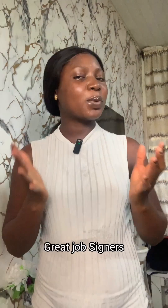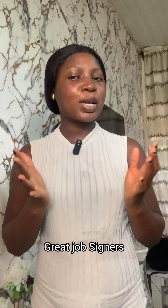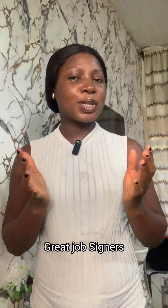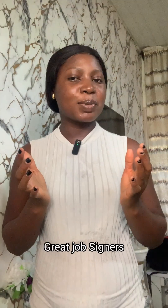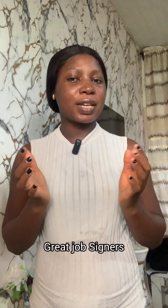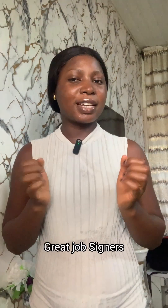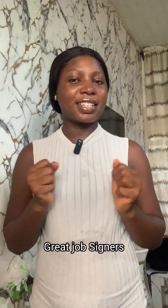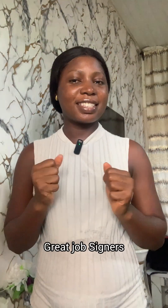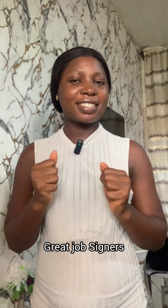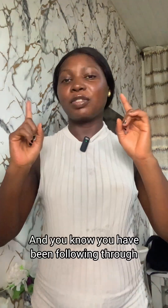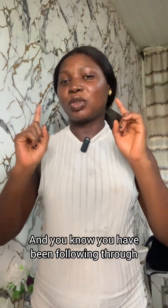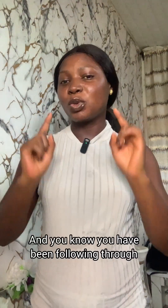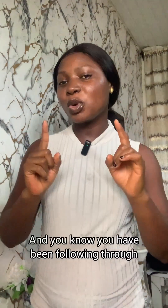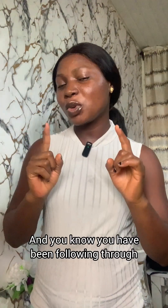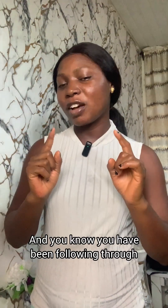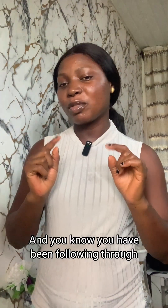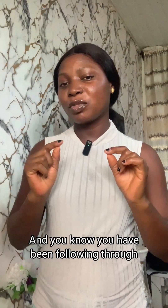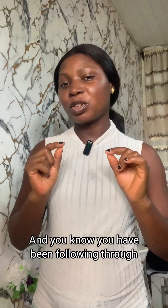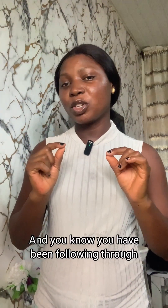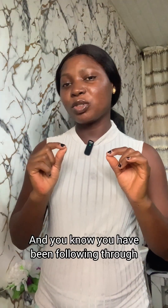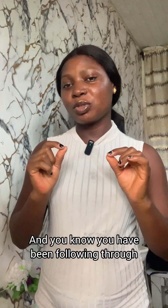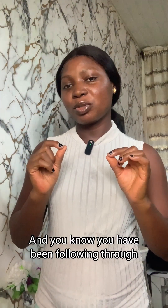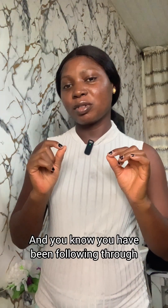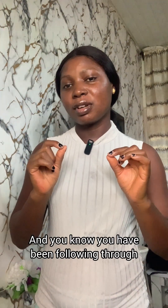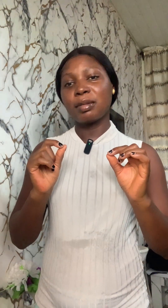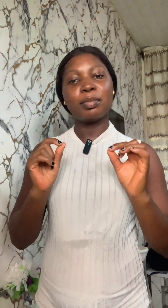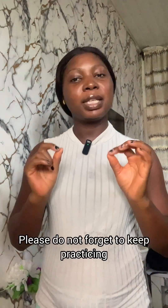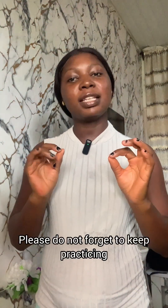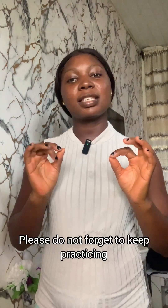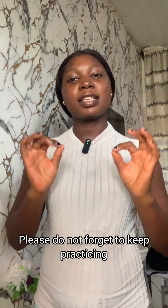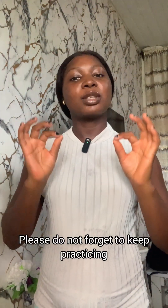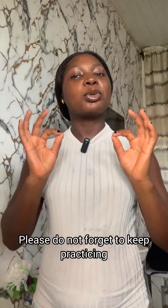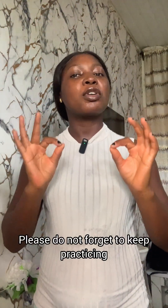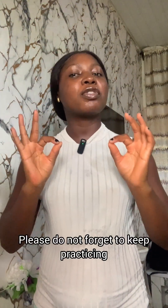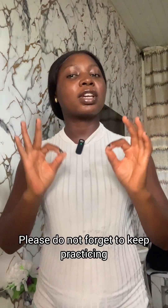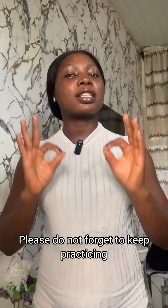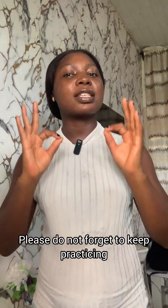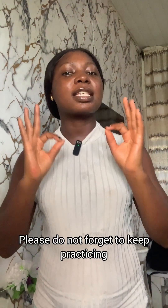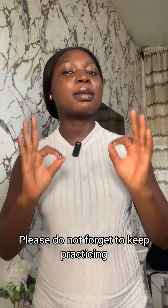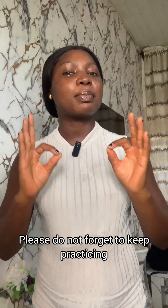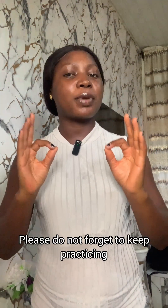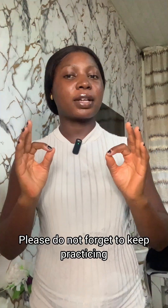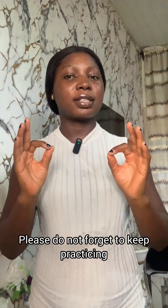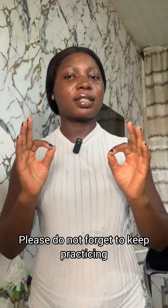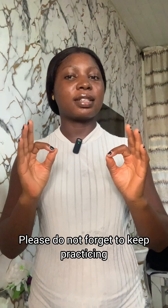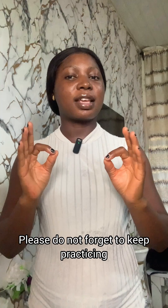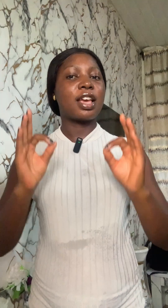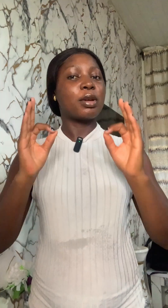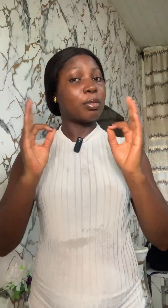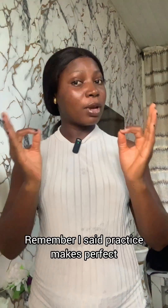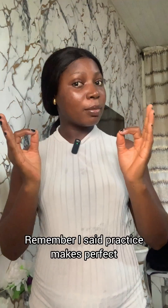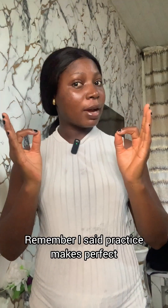Great job, signers. If you know you have been following through, please do not forget to keep practicing. Remember, I